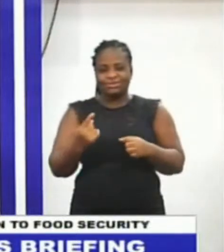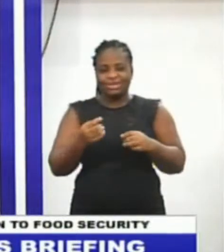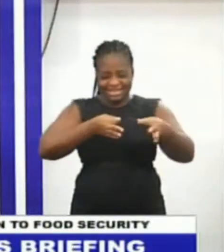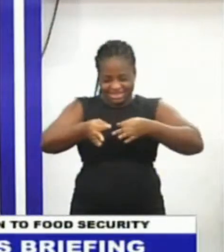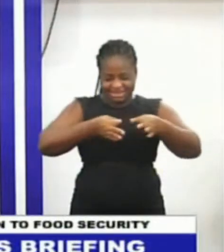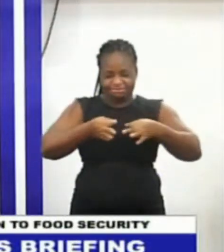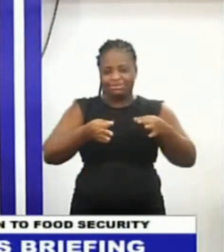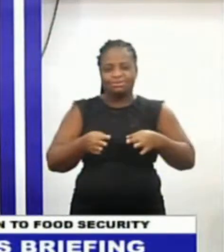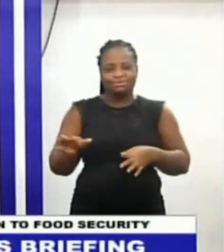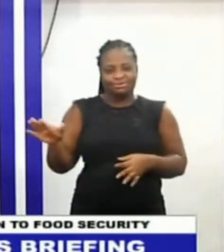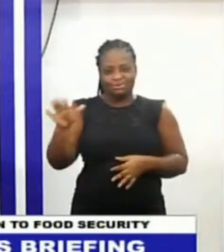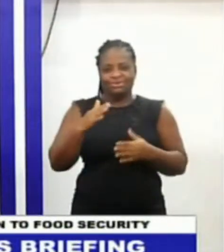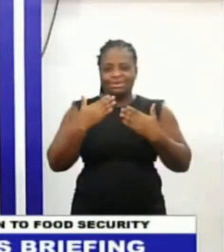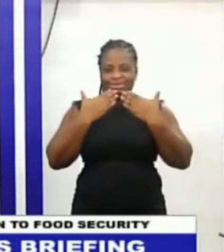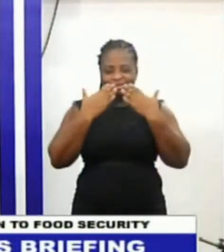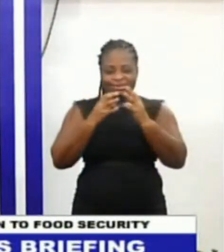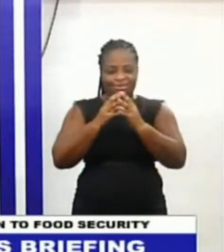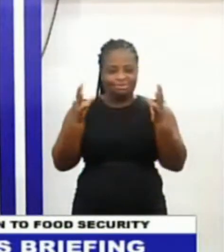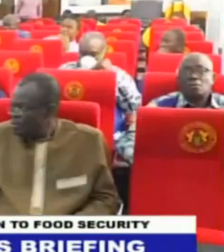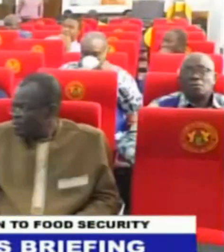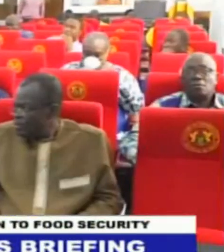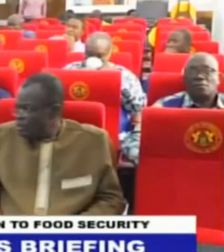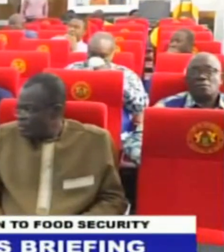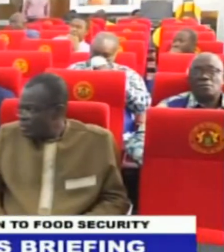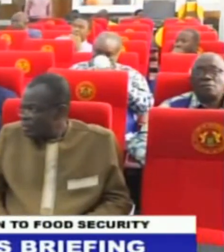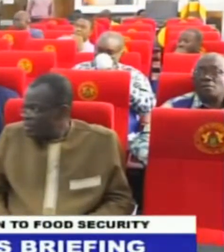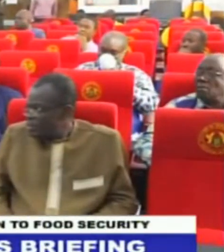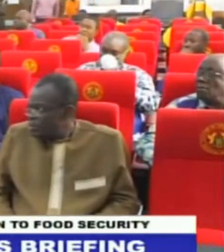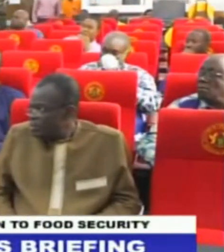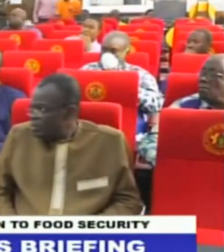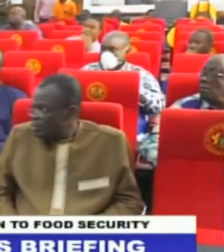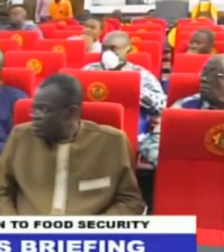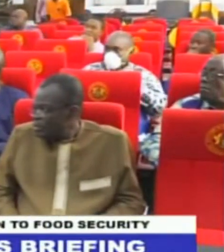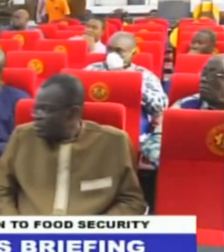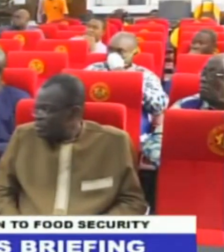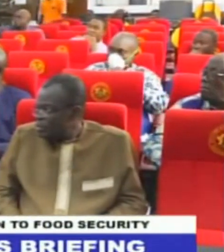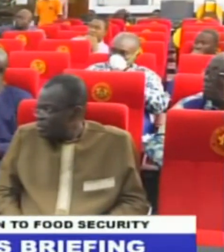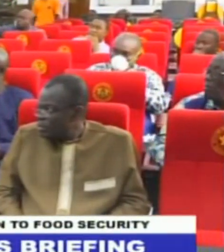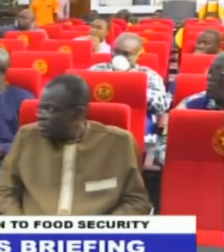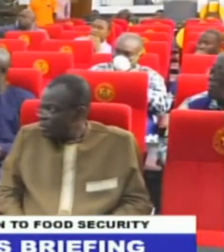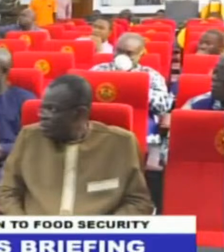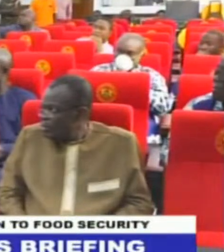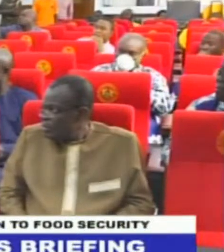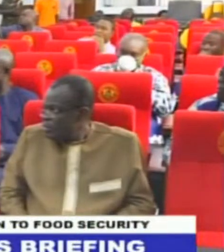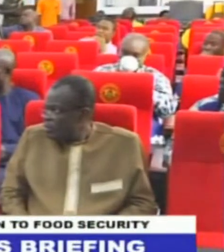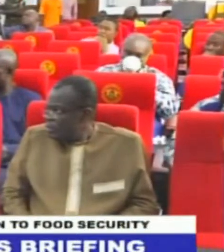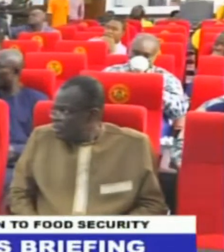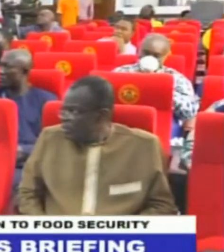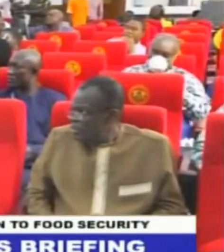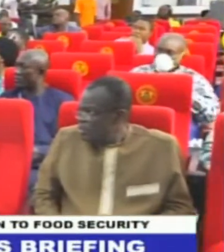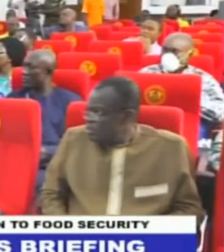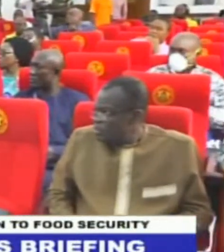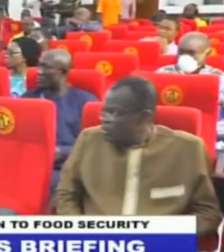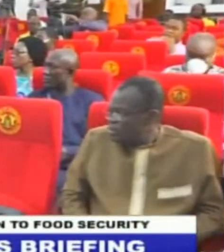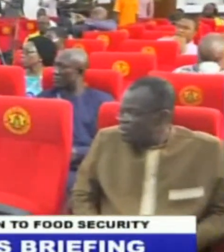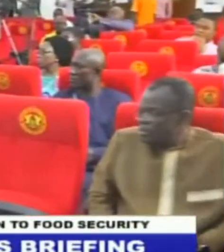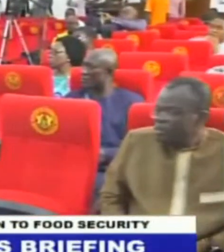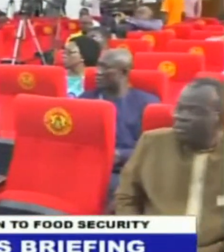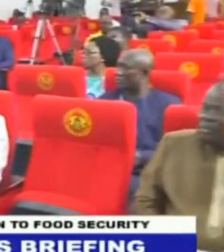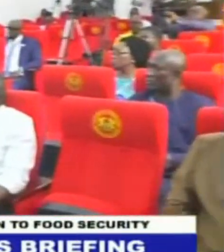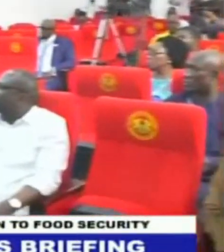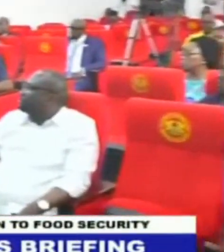explanation. Thank you very much. Minister, before you take your seat, maybe I will start off with a quick question on